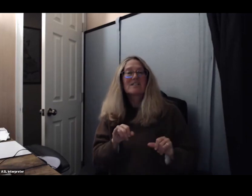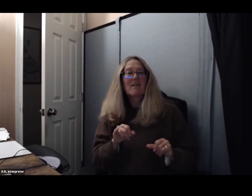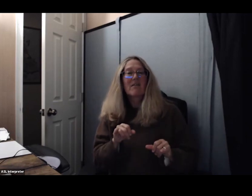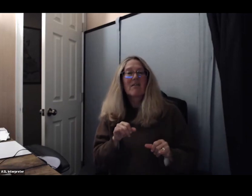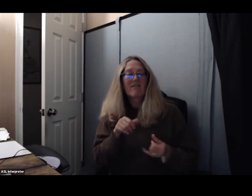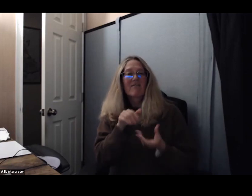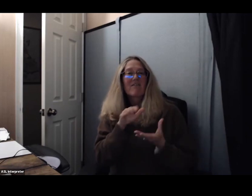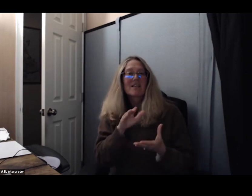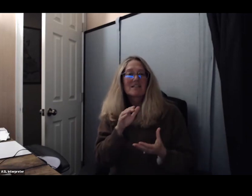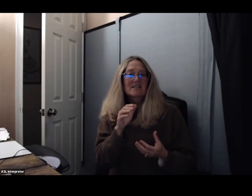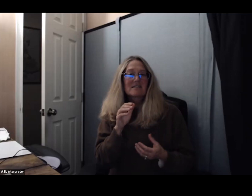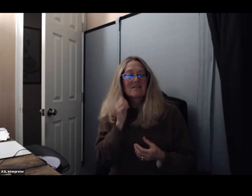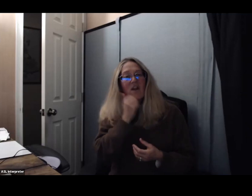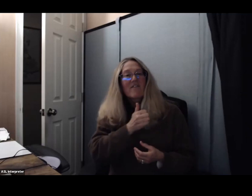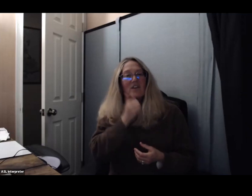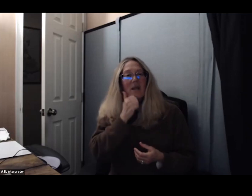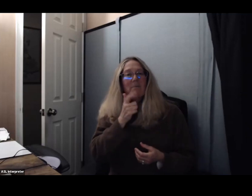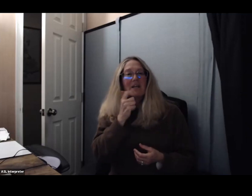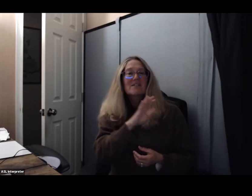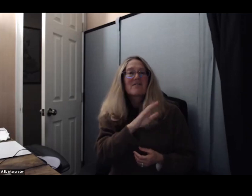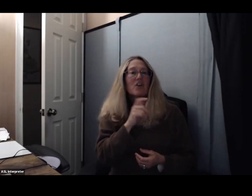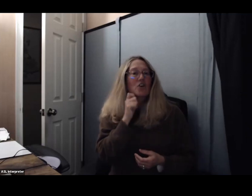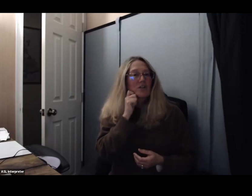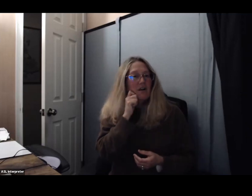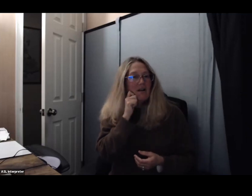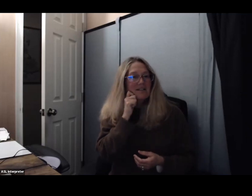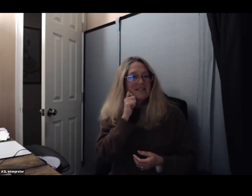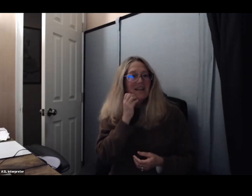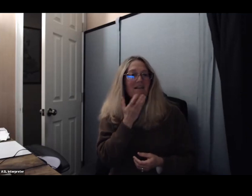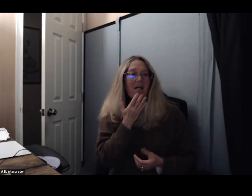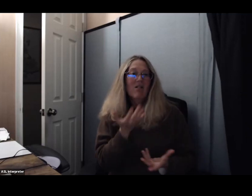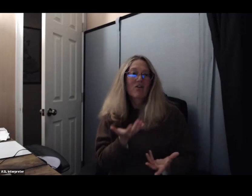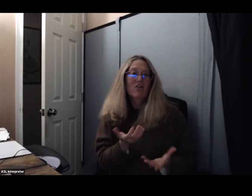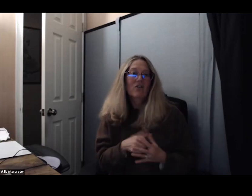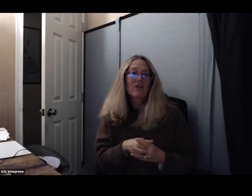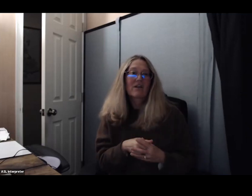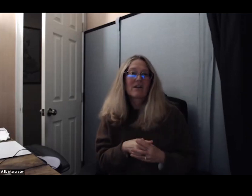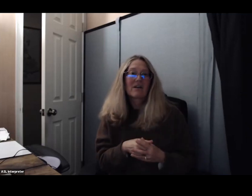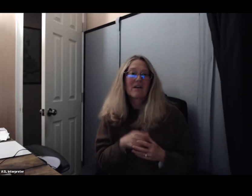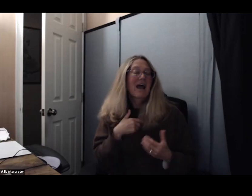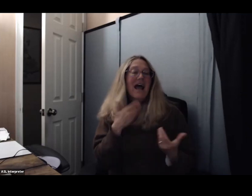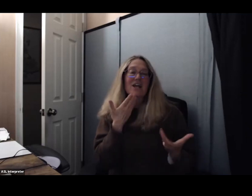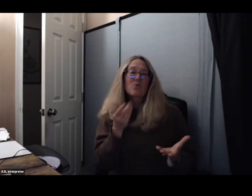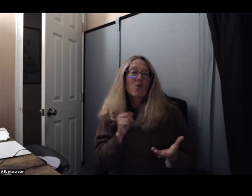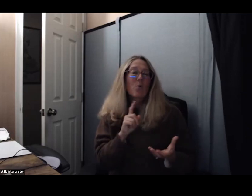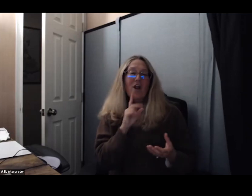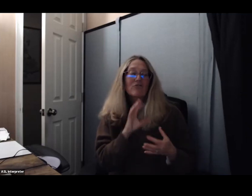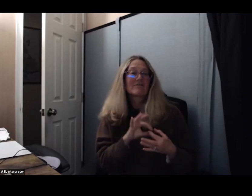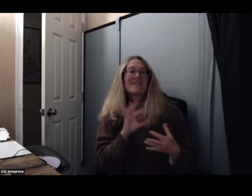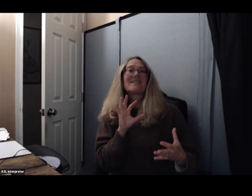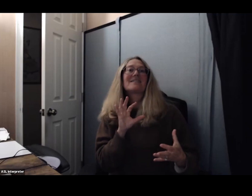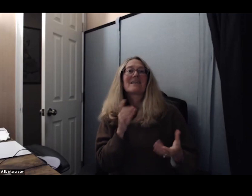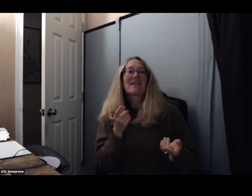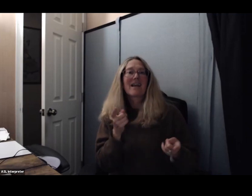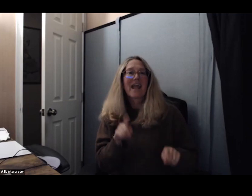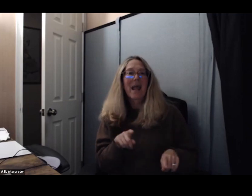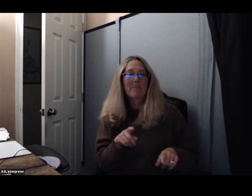regular basis because of their skin color. Again, I don't know where the disconnect is, but